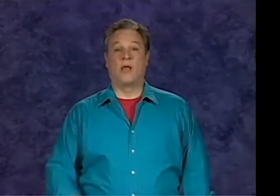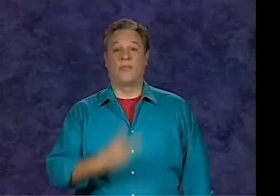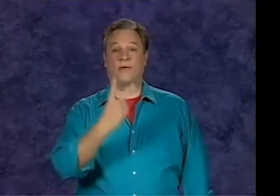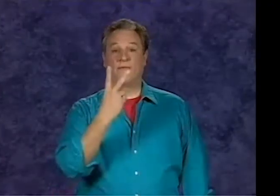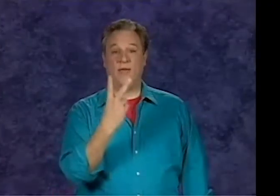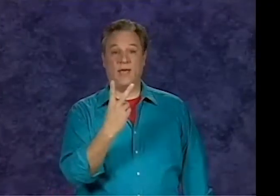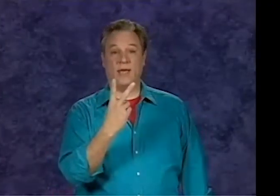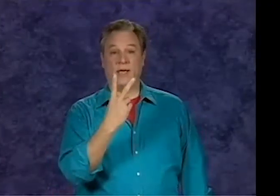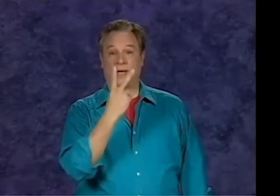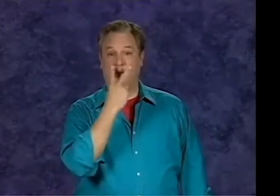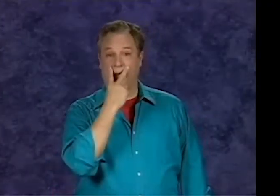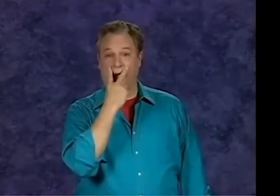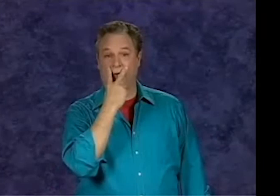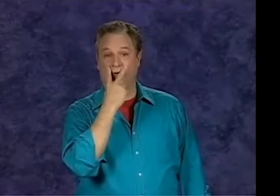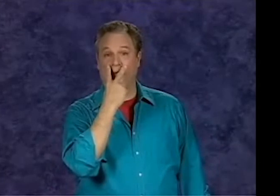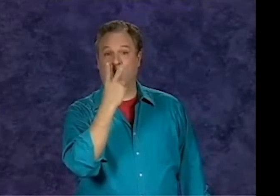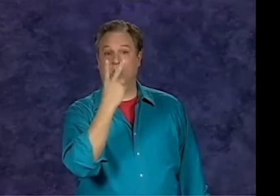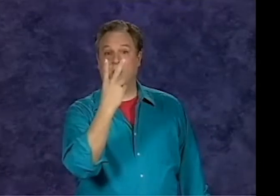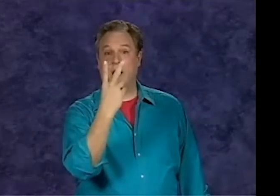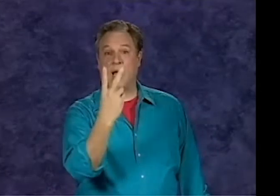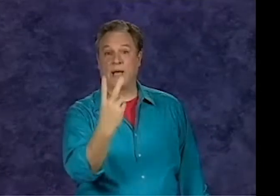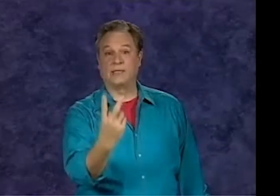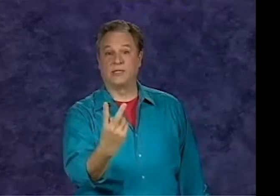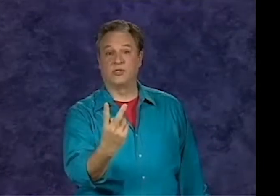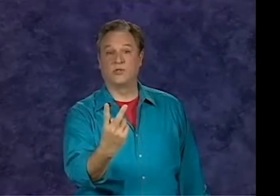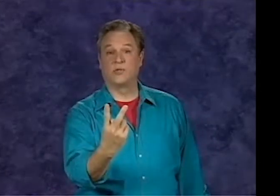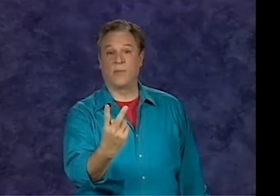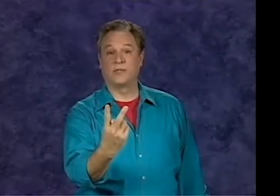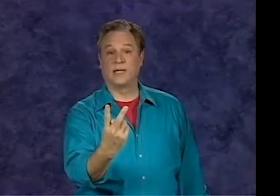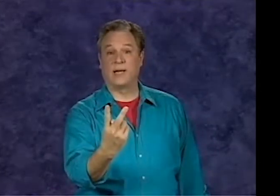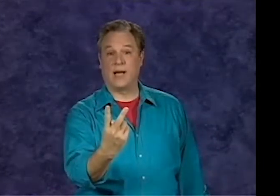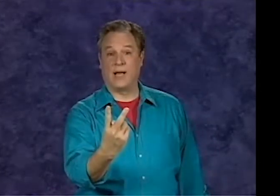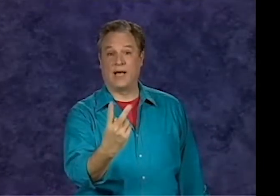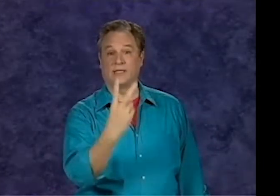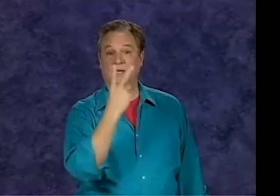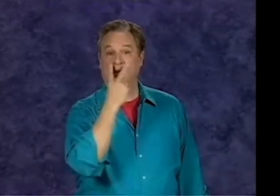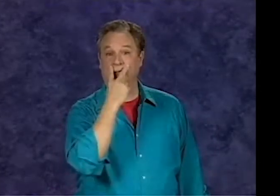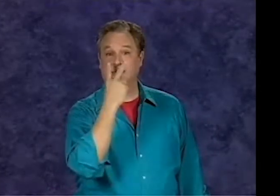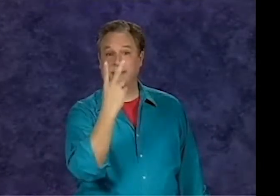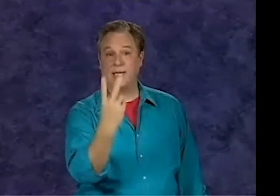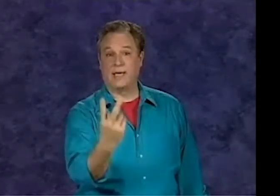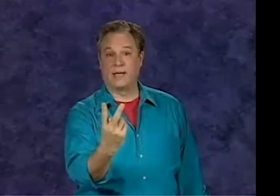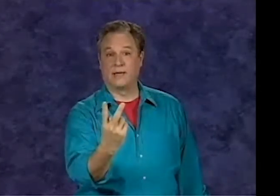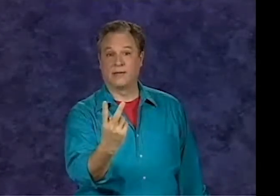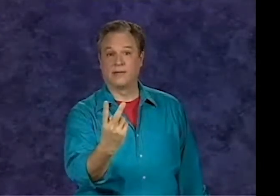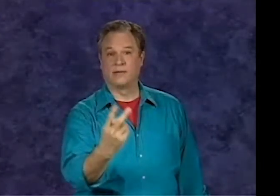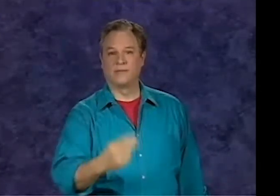The V coming out from your own eyes is used to represent eyes seeing.